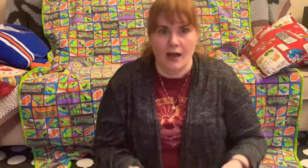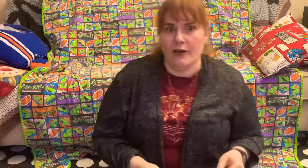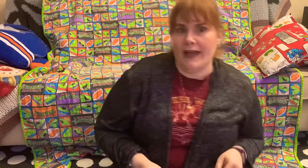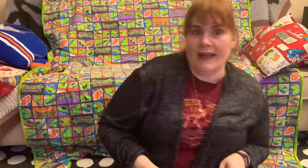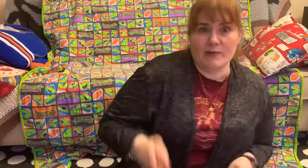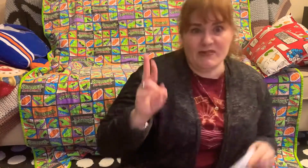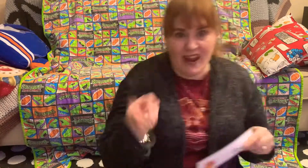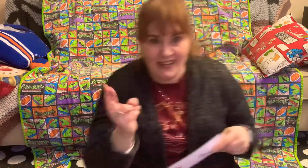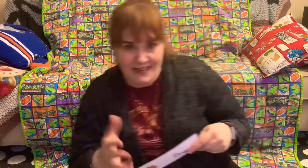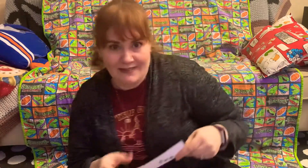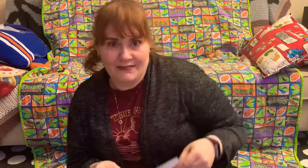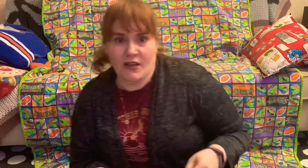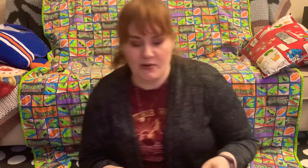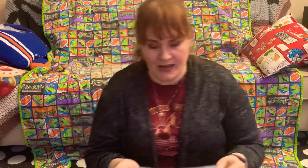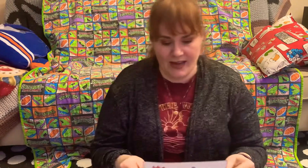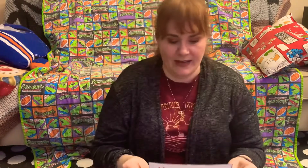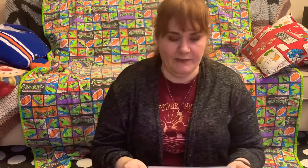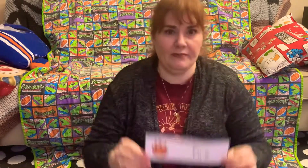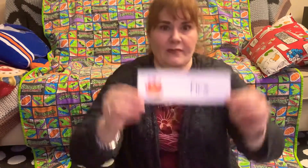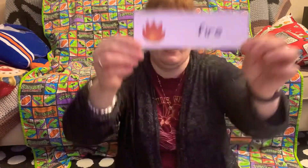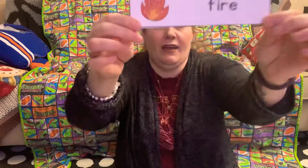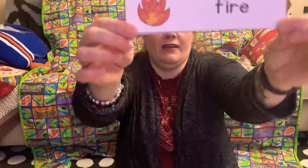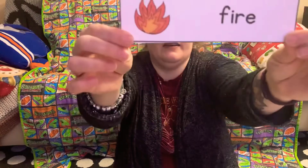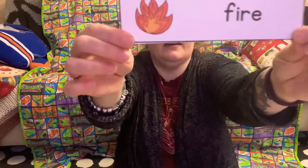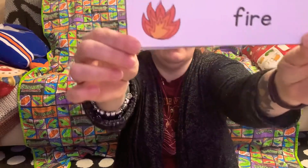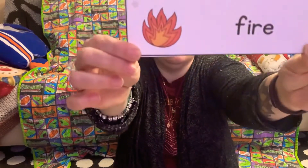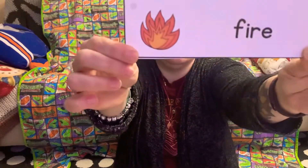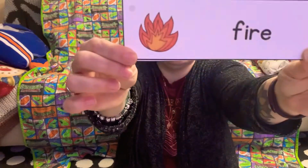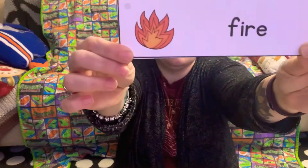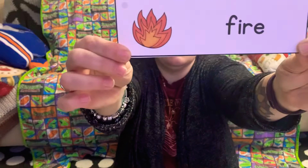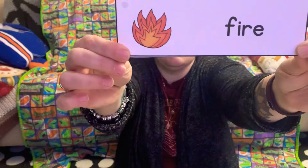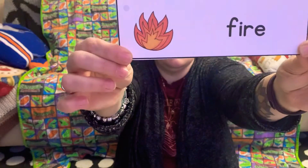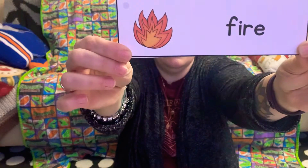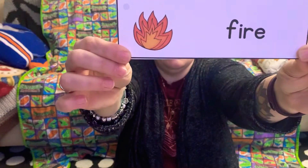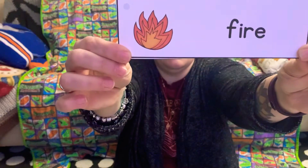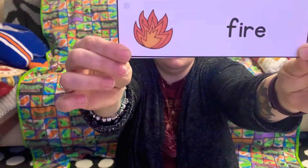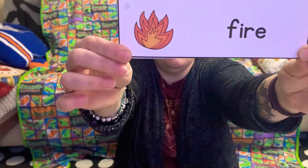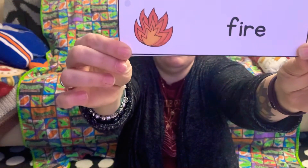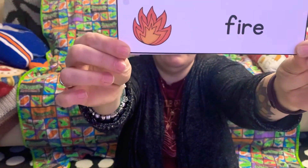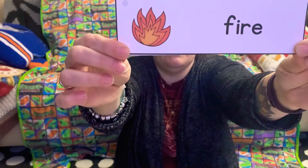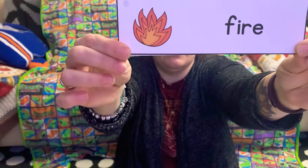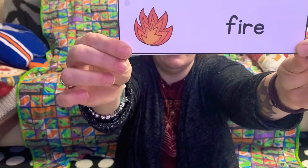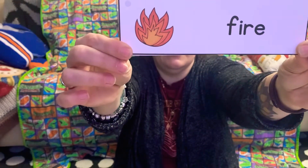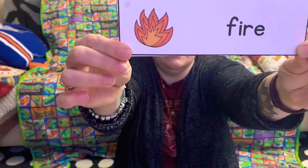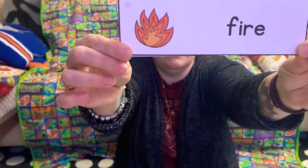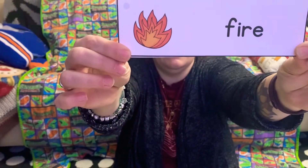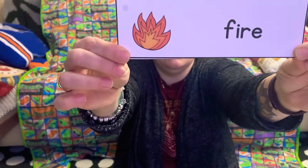Okay, are we ready? Okay. This one's pretty easy. We'll see.